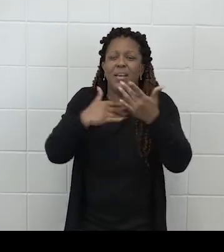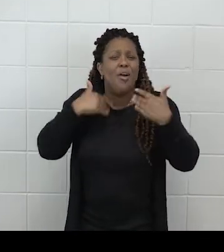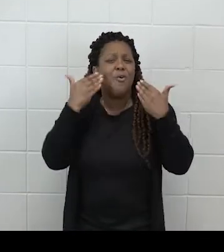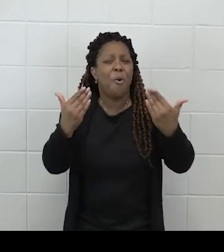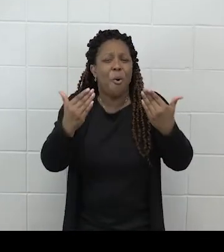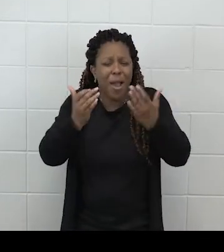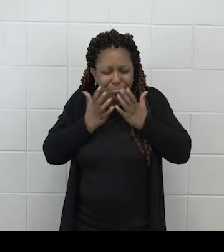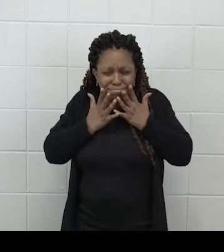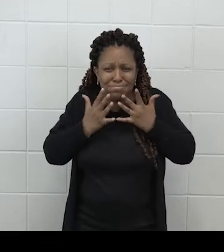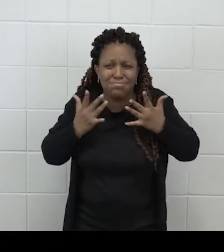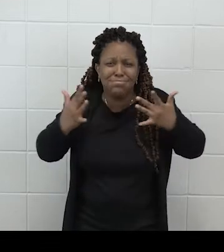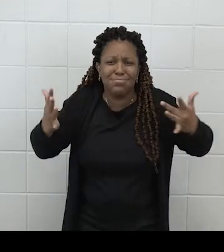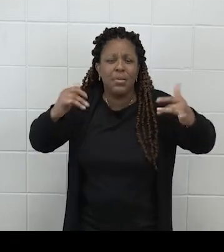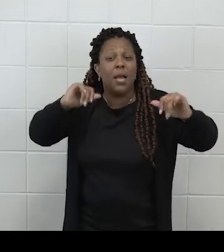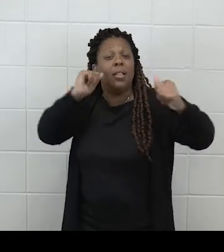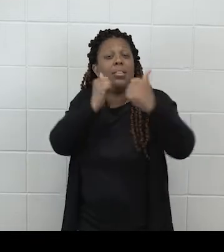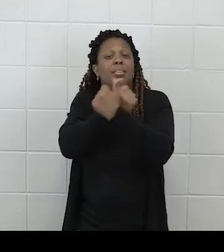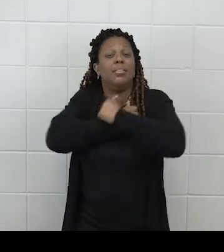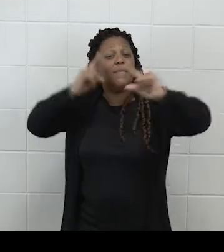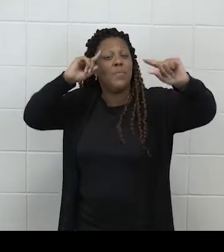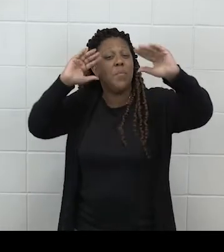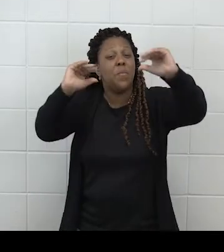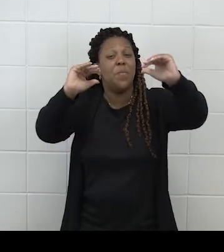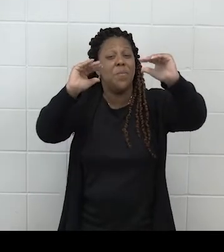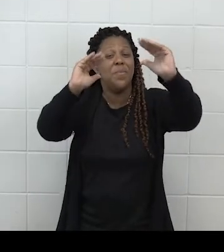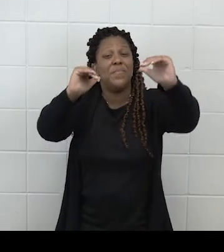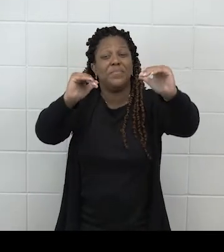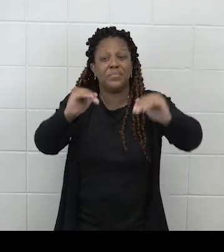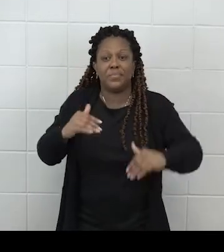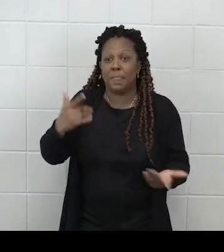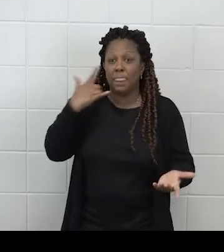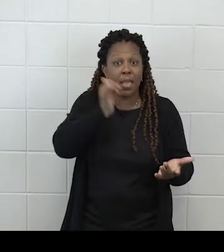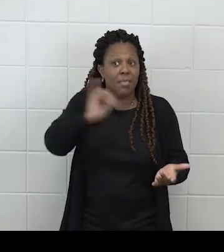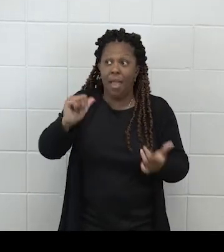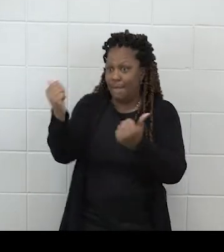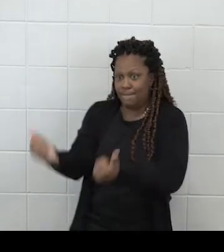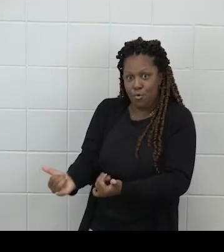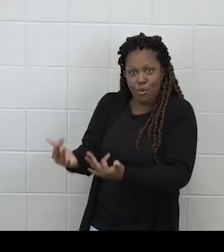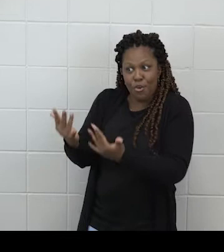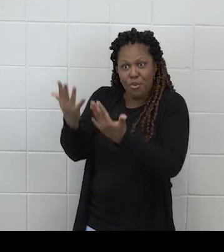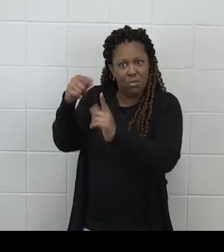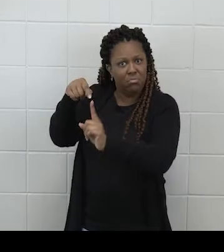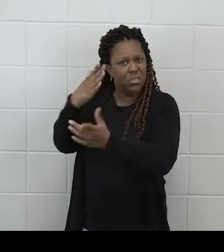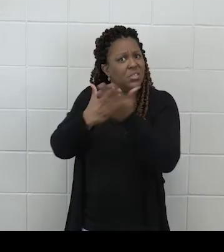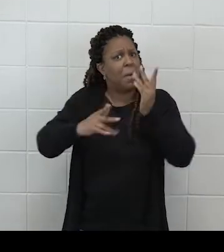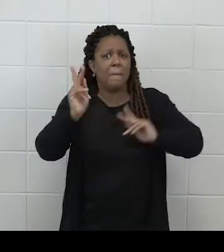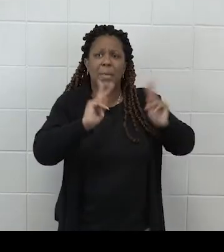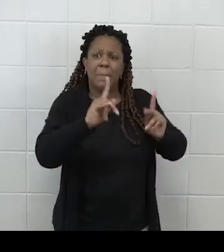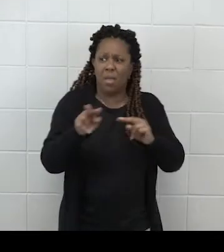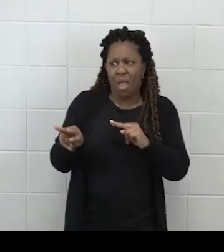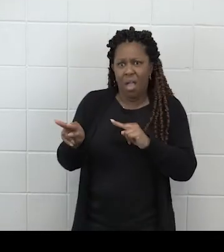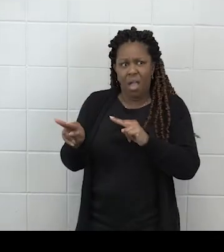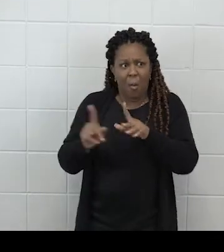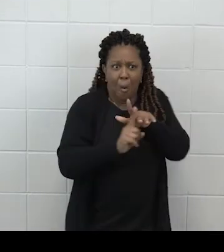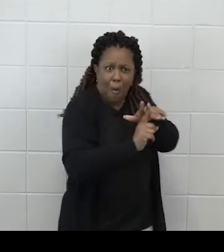healed and whole. Love like fire. Some run from it, some run to it. How we just